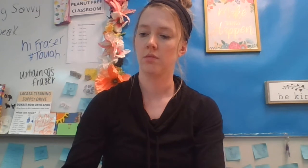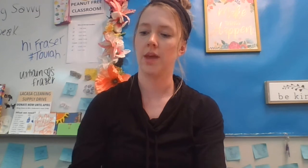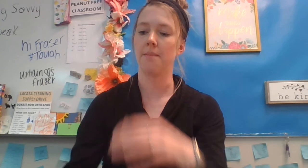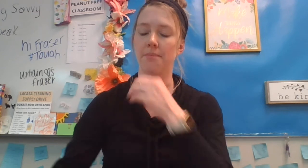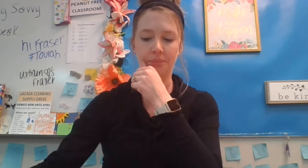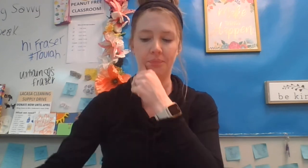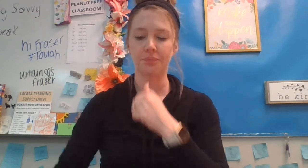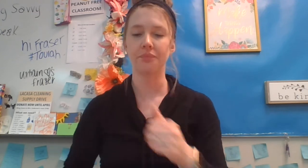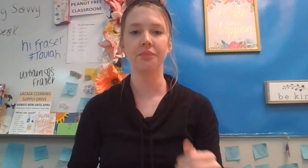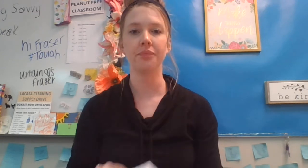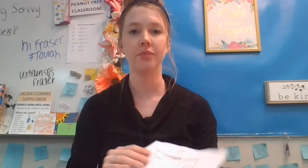Okay.